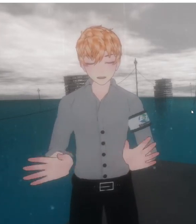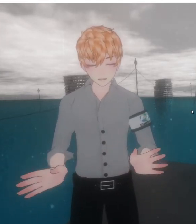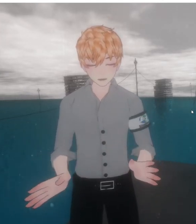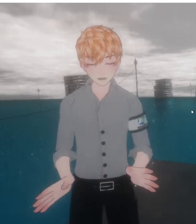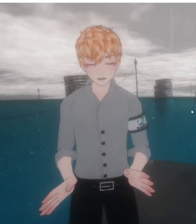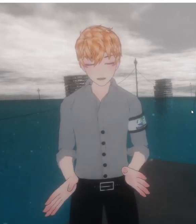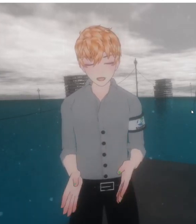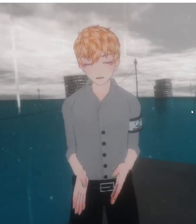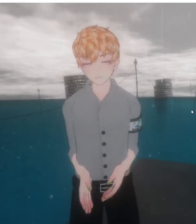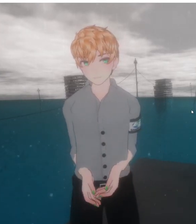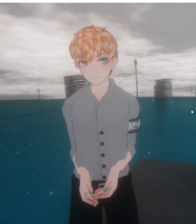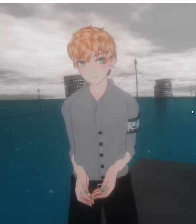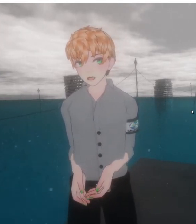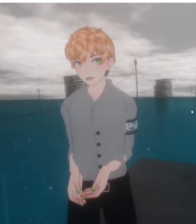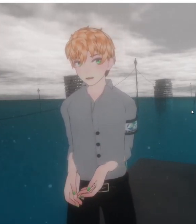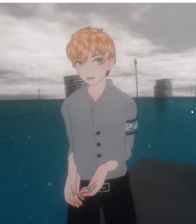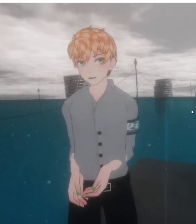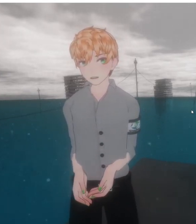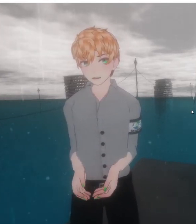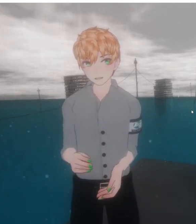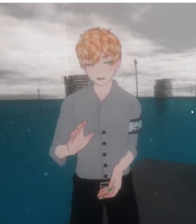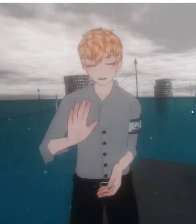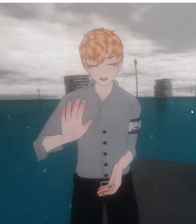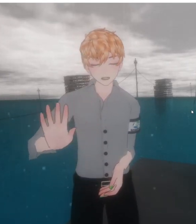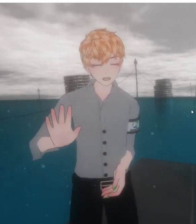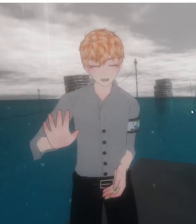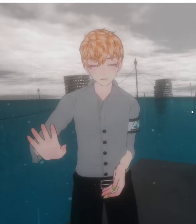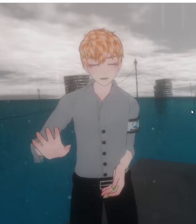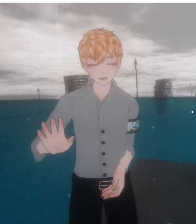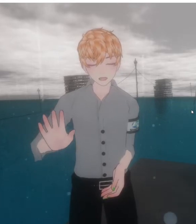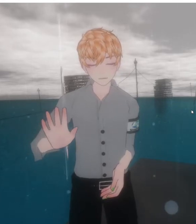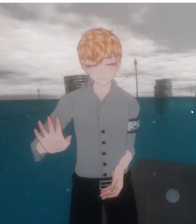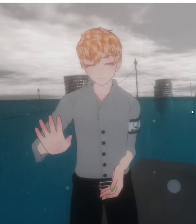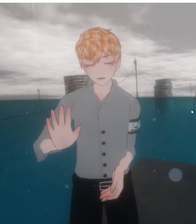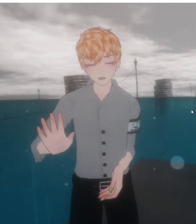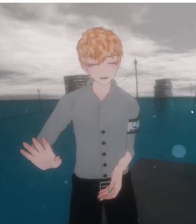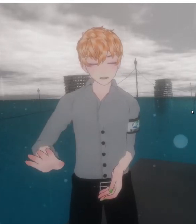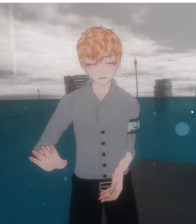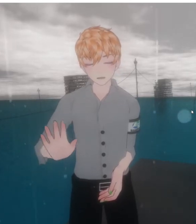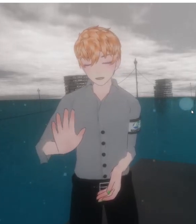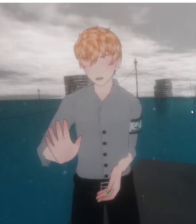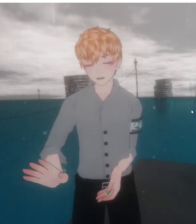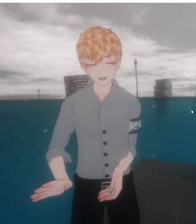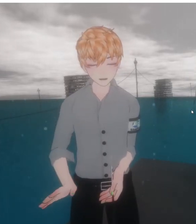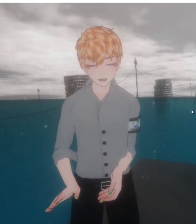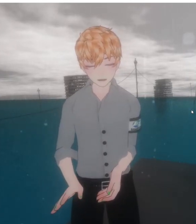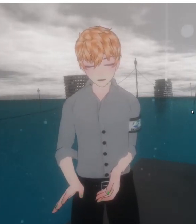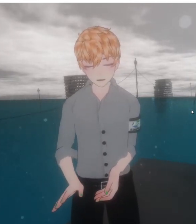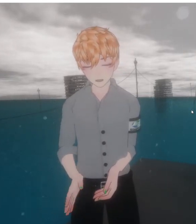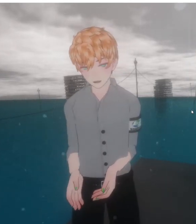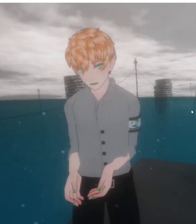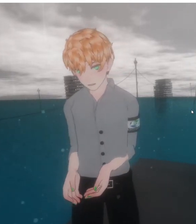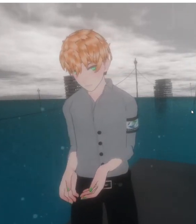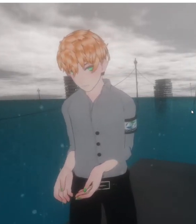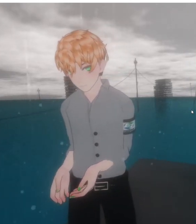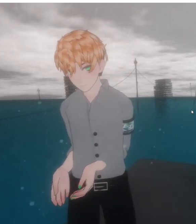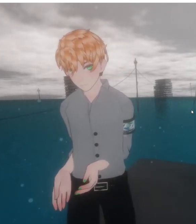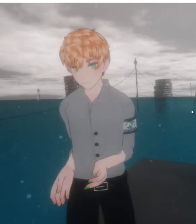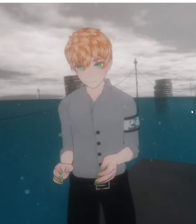leave it at that. And things that like I did not agree with, that I did not click with, that I could not become involved with. And I'm like,